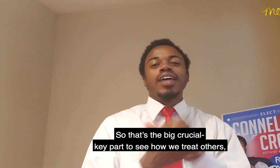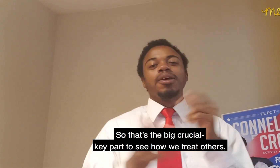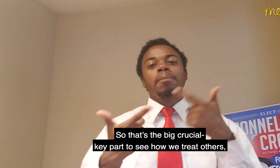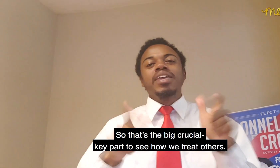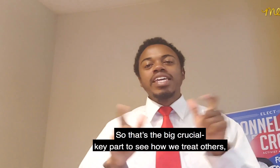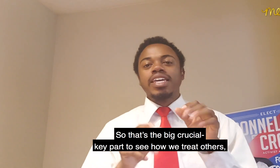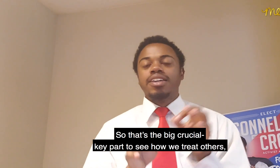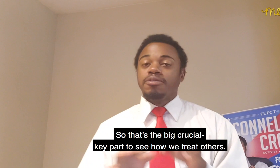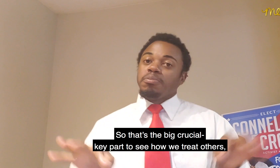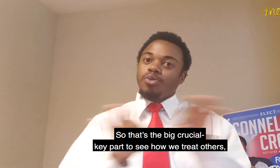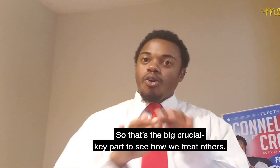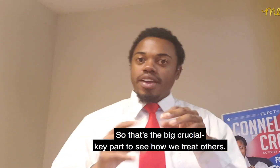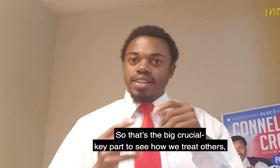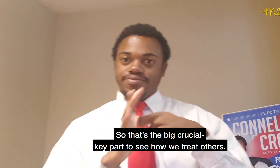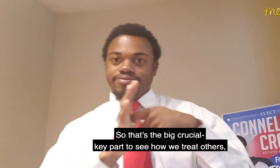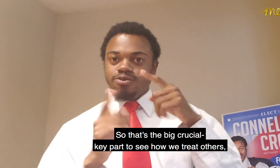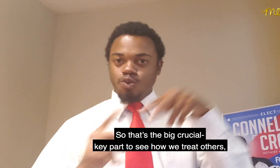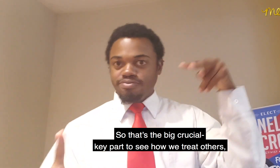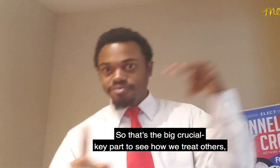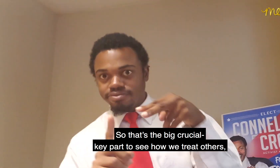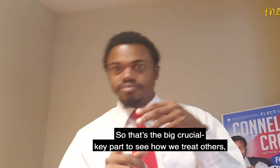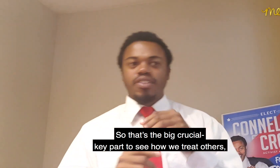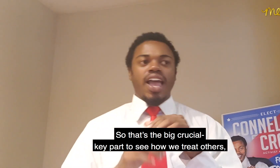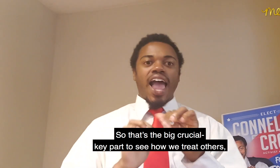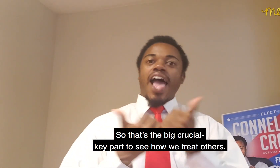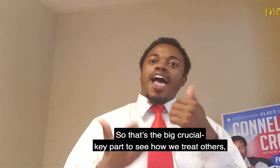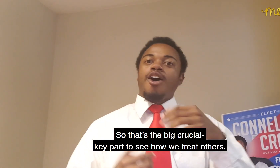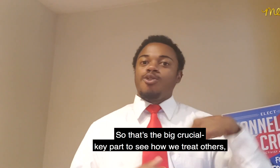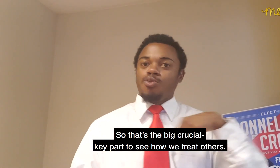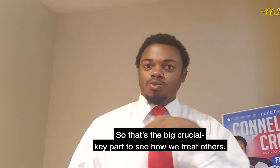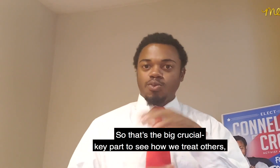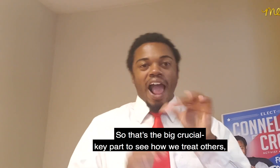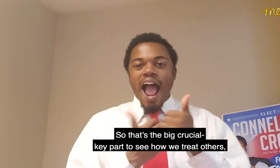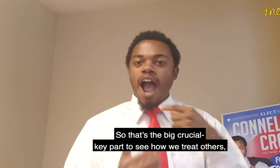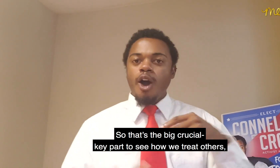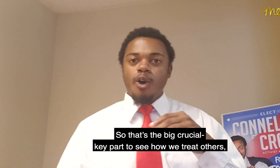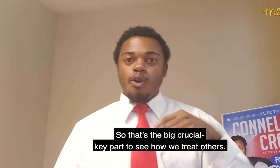So that's the big crucial key part to see how we treat others.